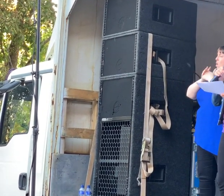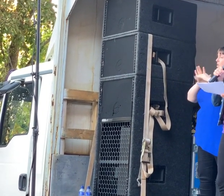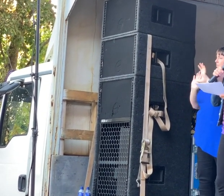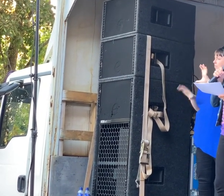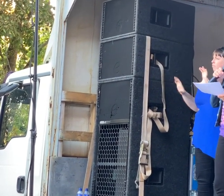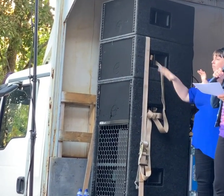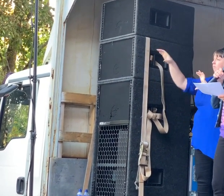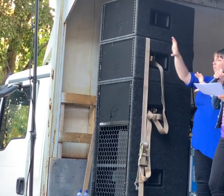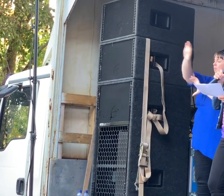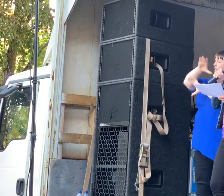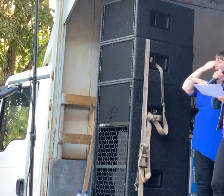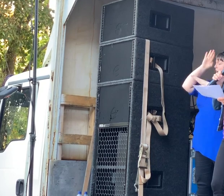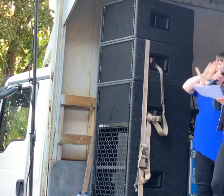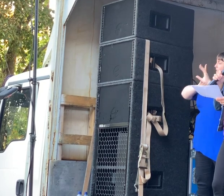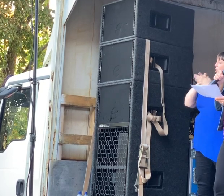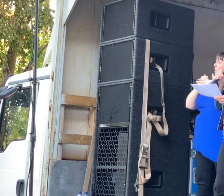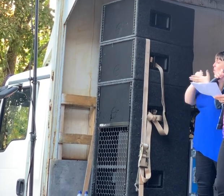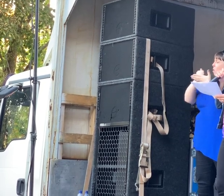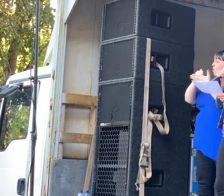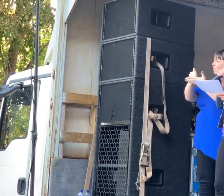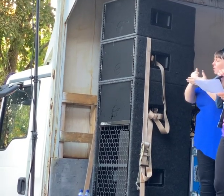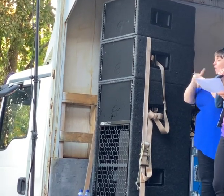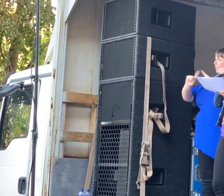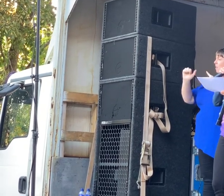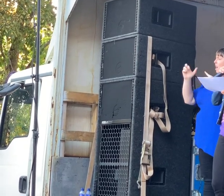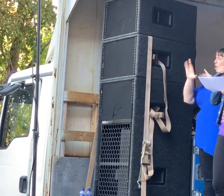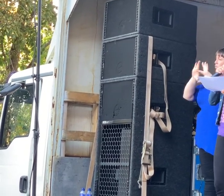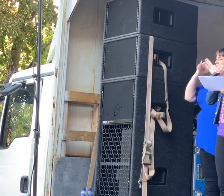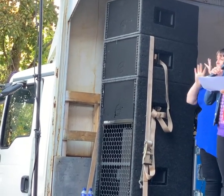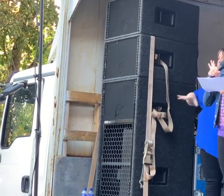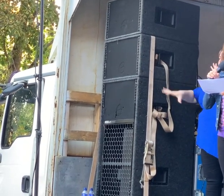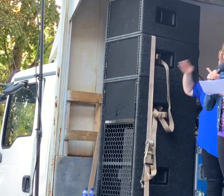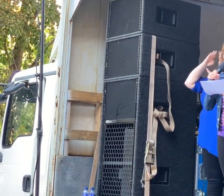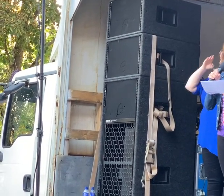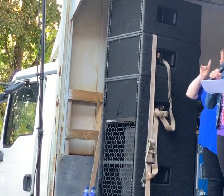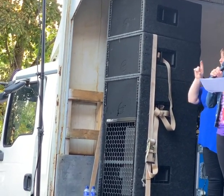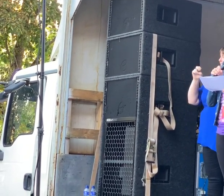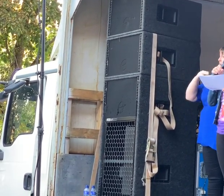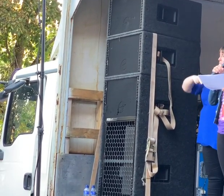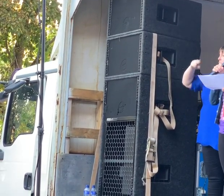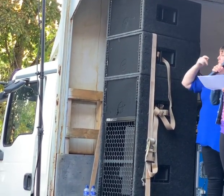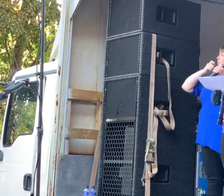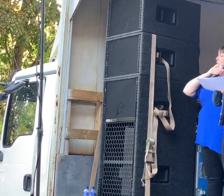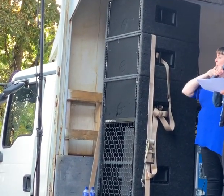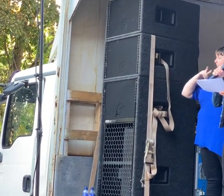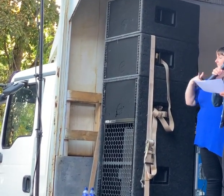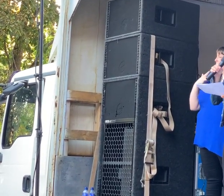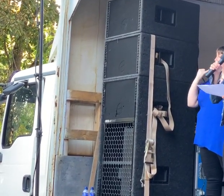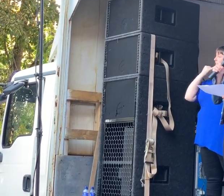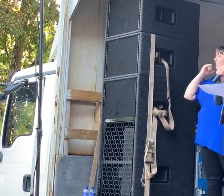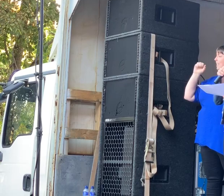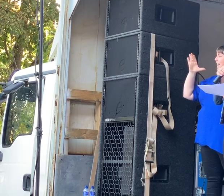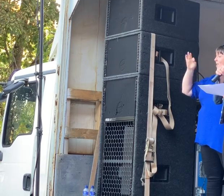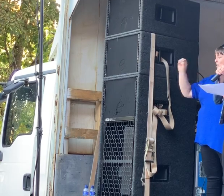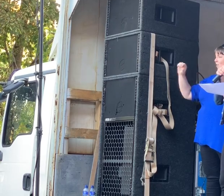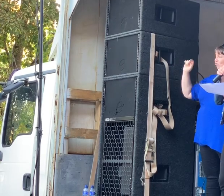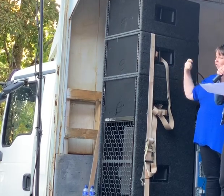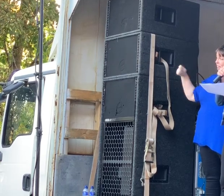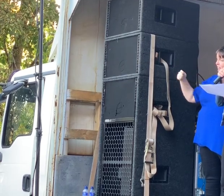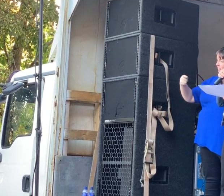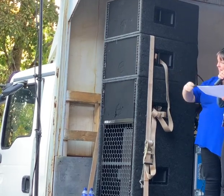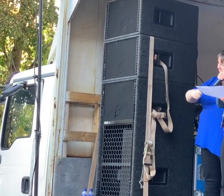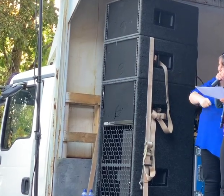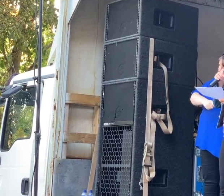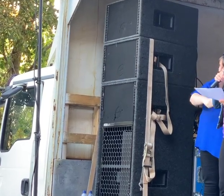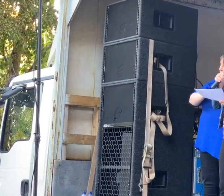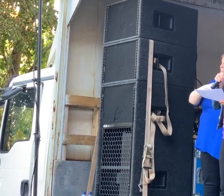support and working with a network of regional art groups across the country. Denny is a North County Dublin woman who now lives in Sligo. Through travelling by ferry to